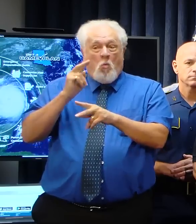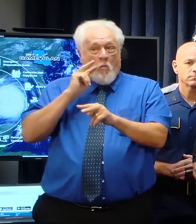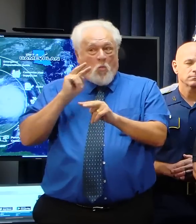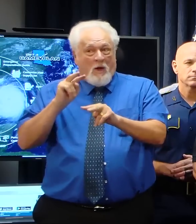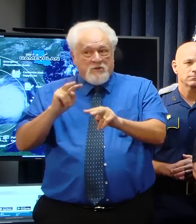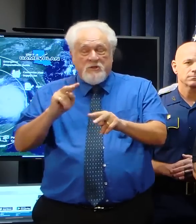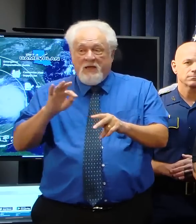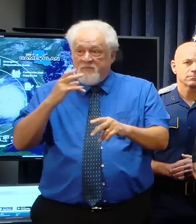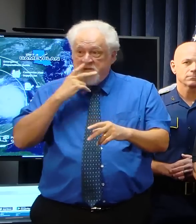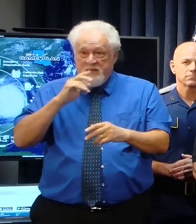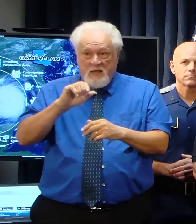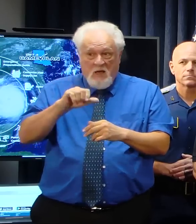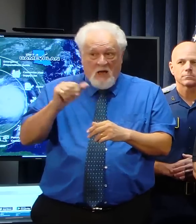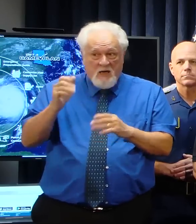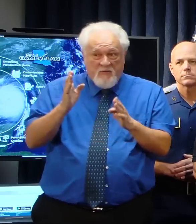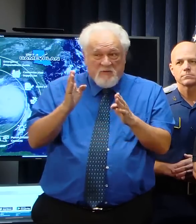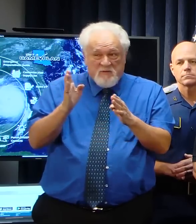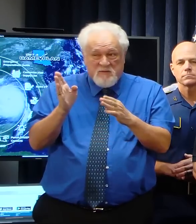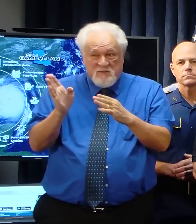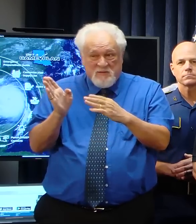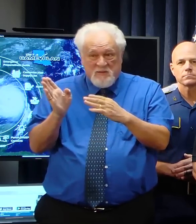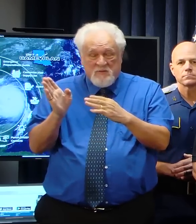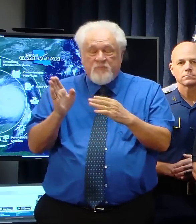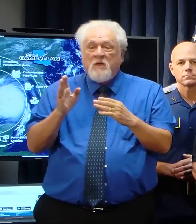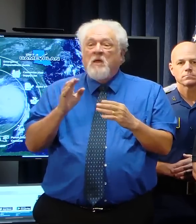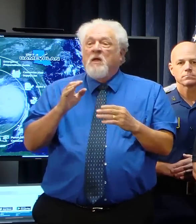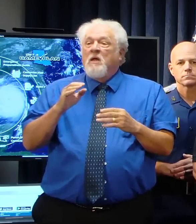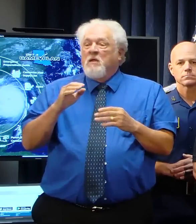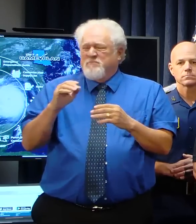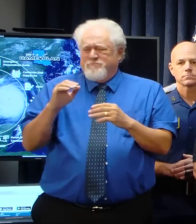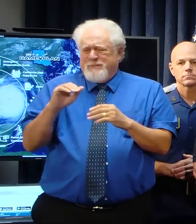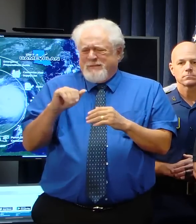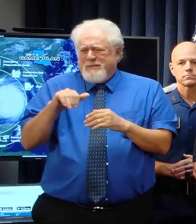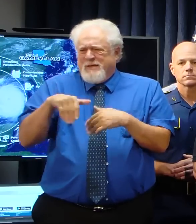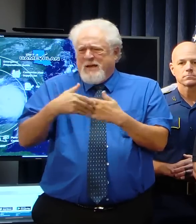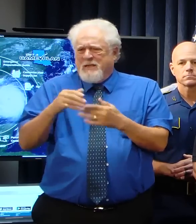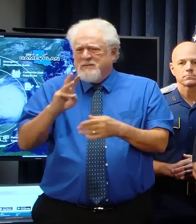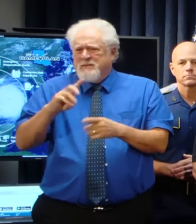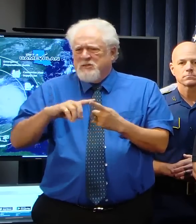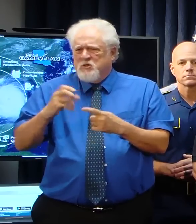see another slight shift in the track over the next 6 to 12 hours.